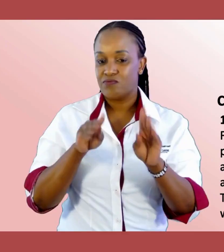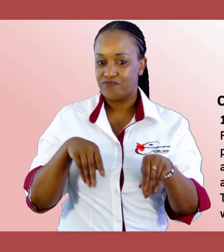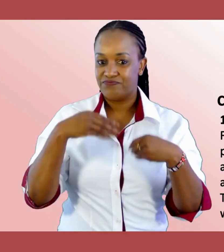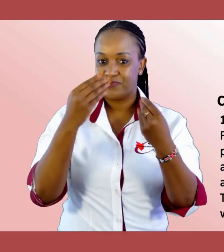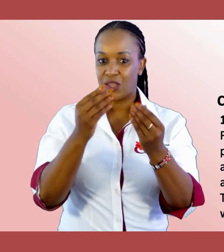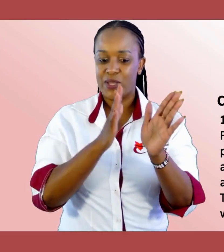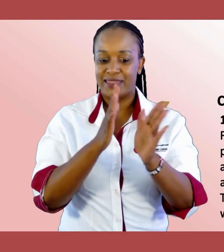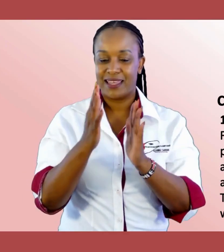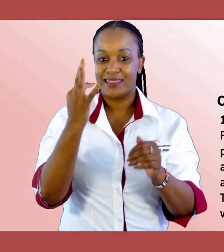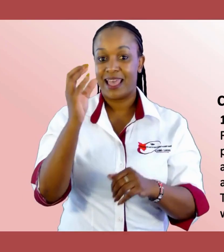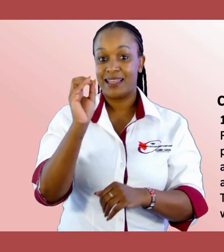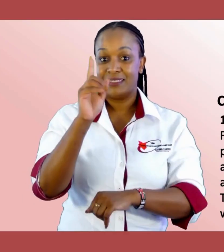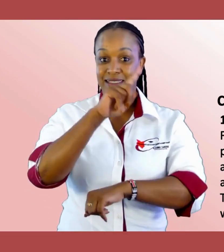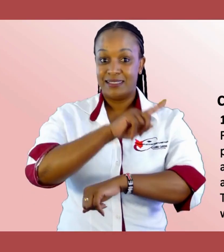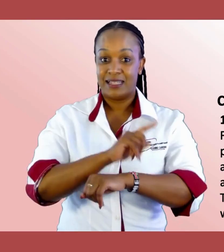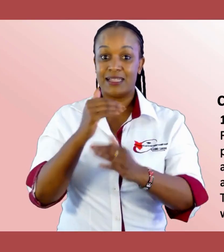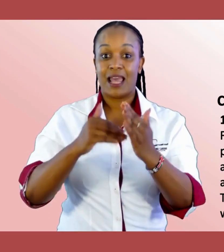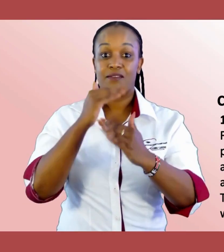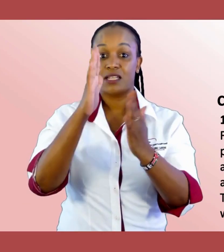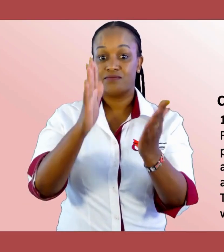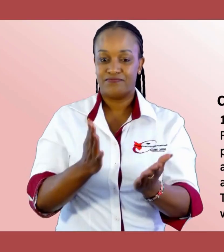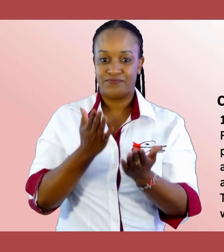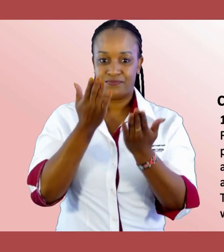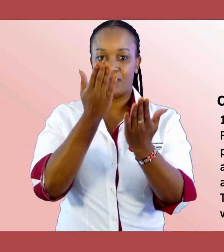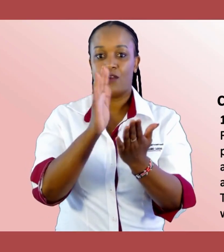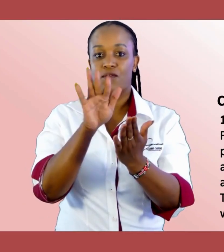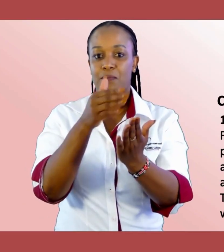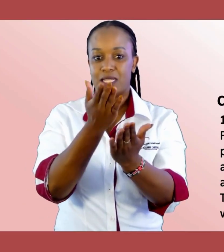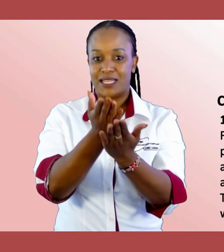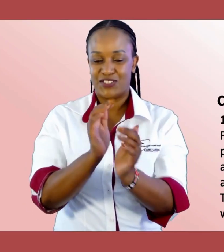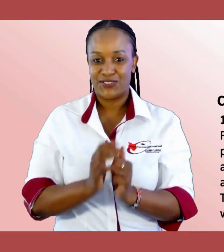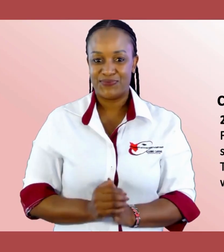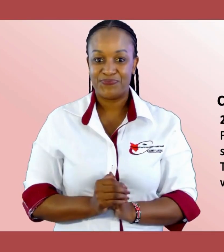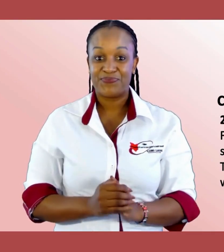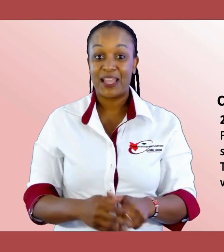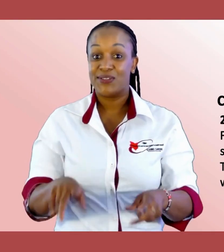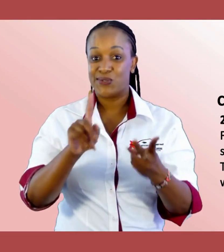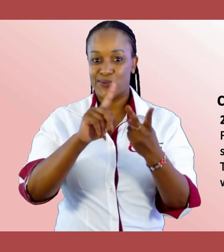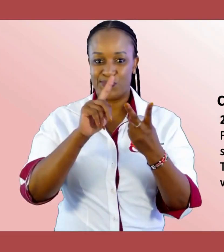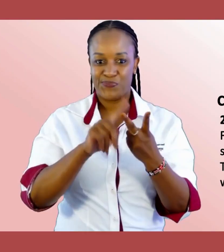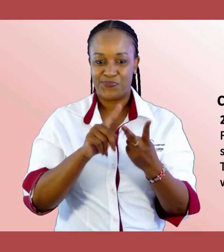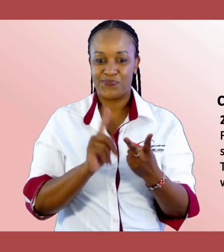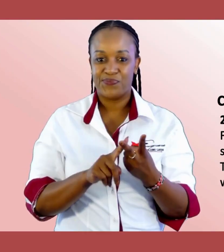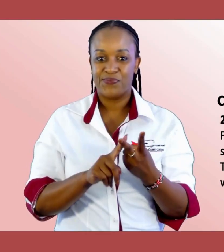delivered within 30 days after submission of application. 2.